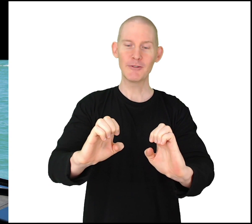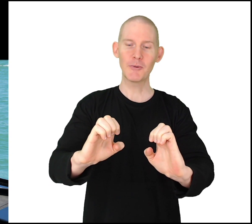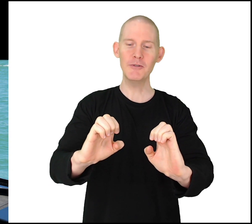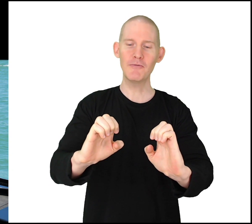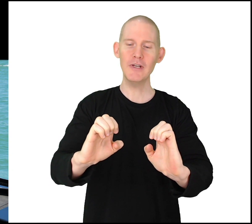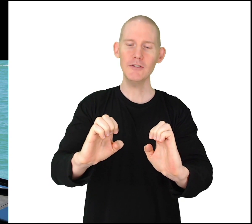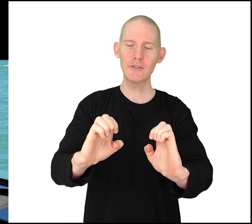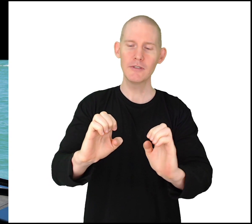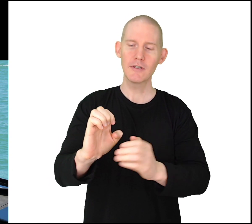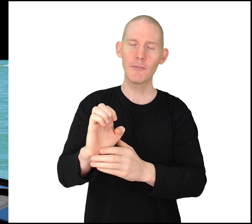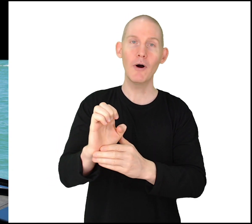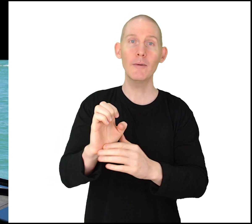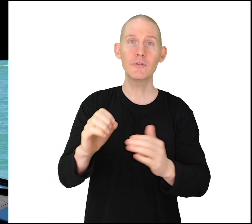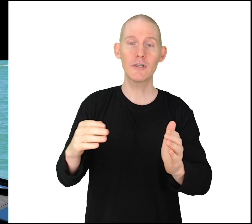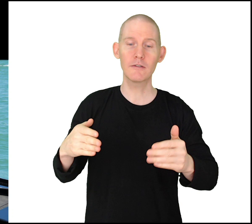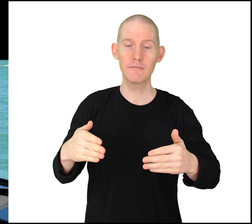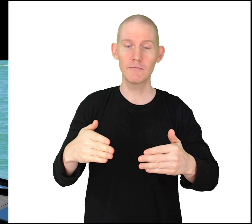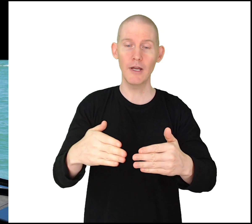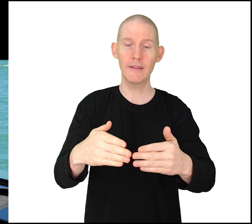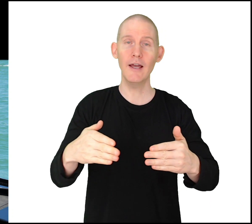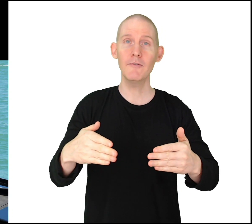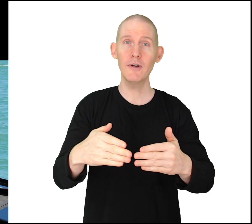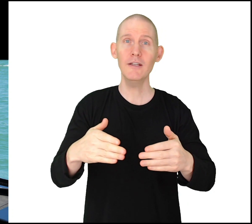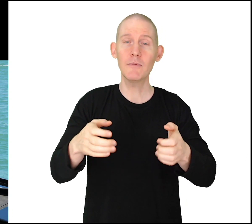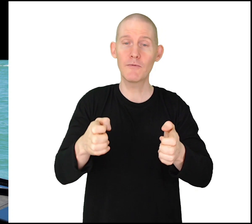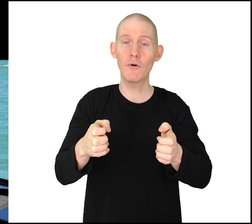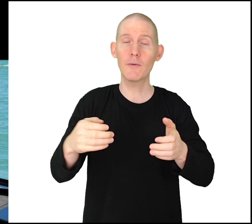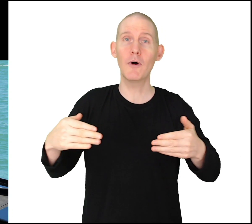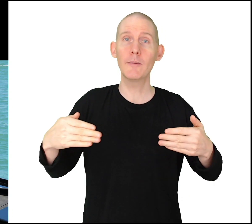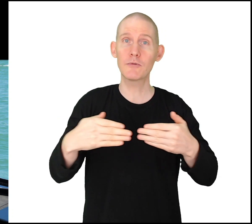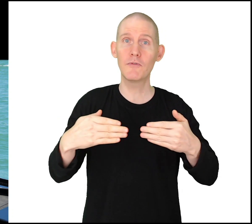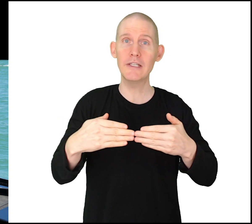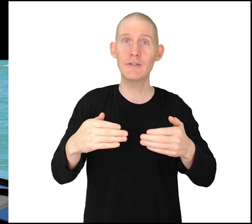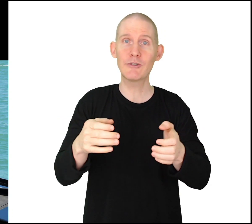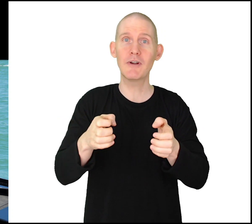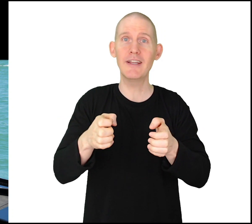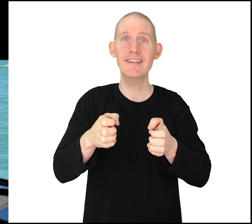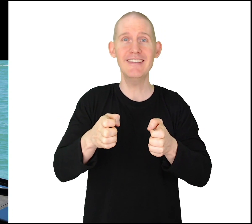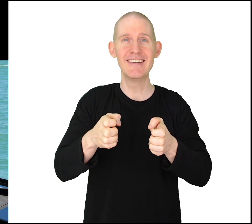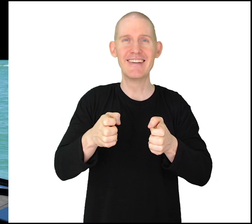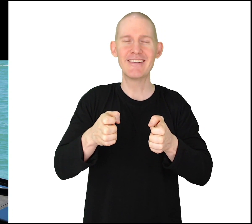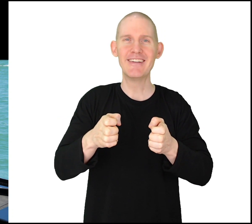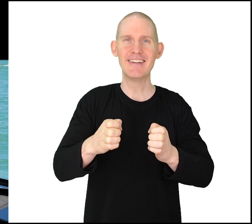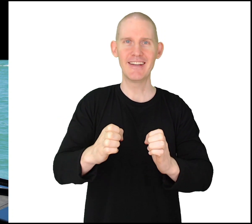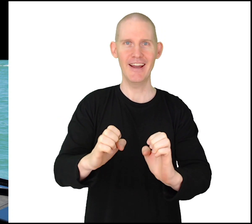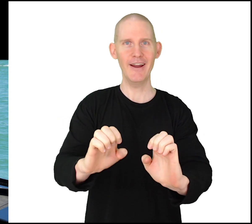when you finish, the palms are at that way. Before the palms were facing straight in.